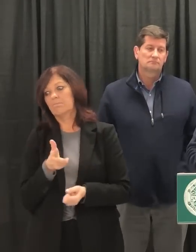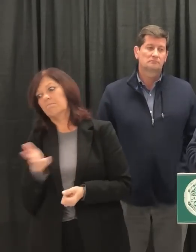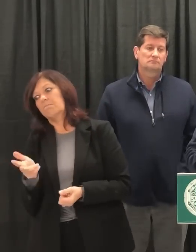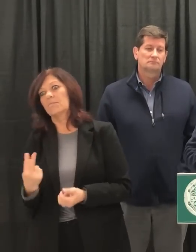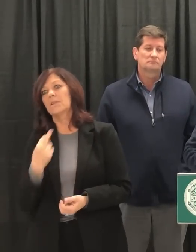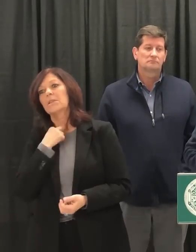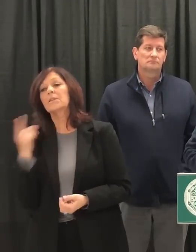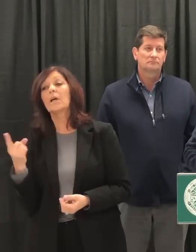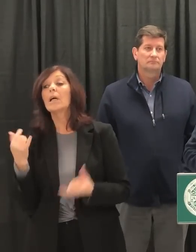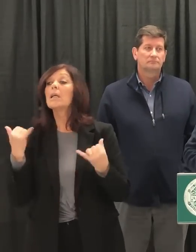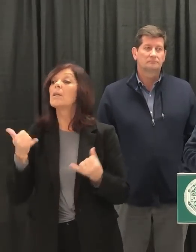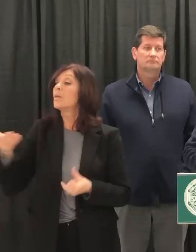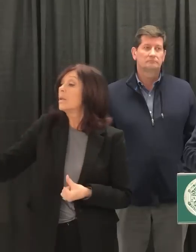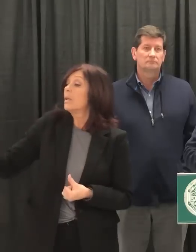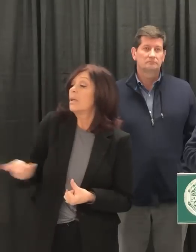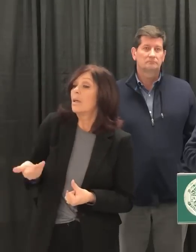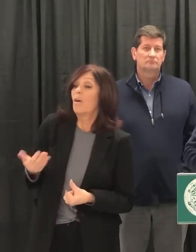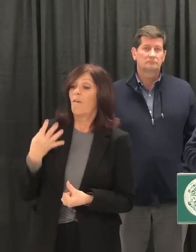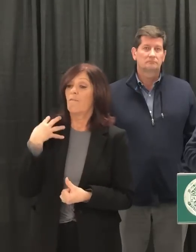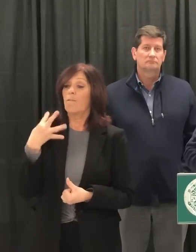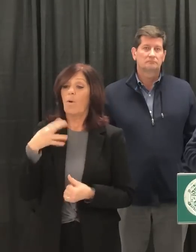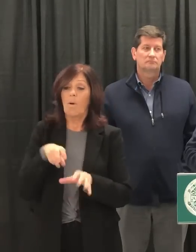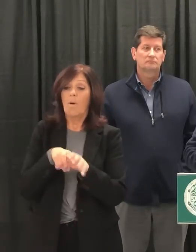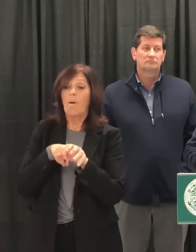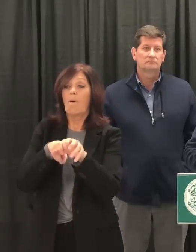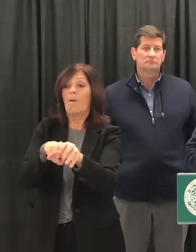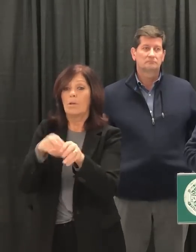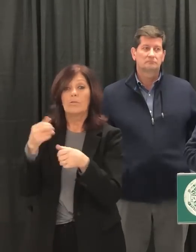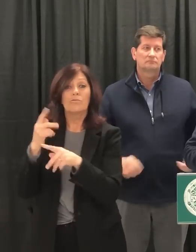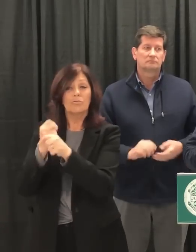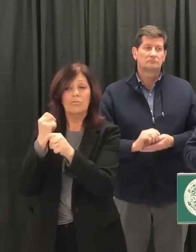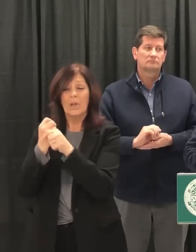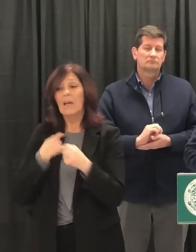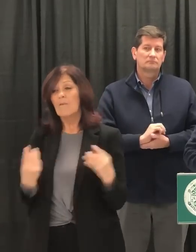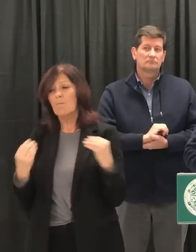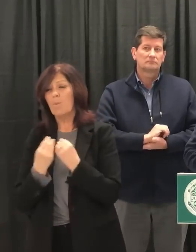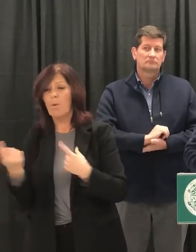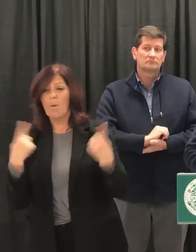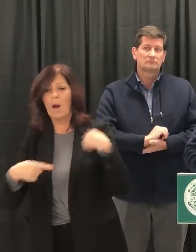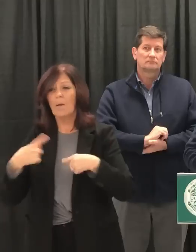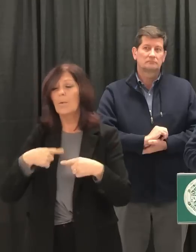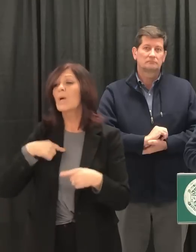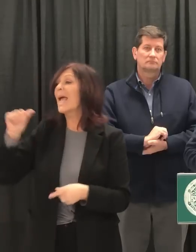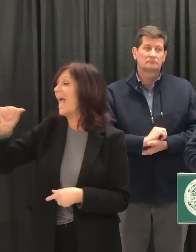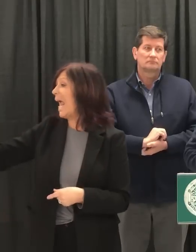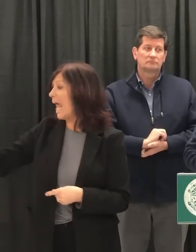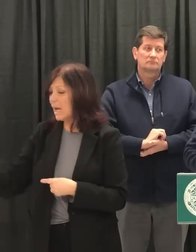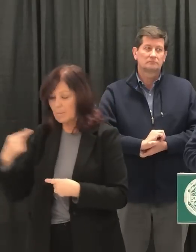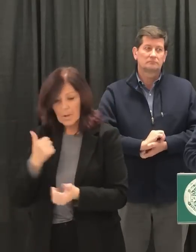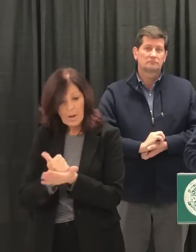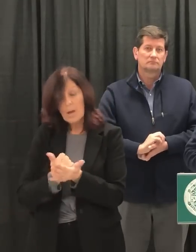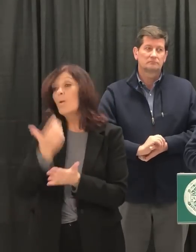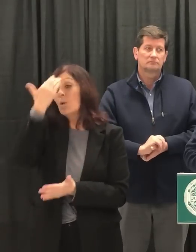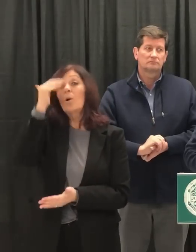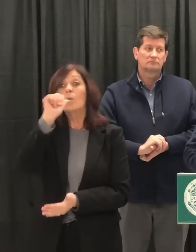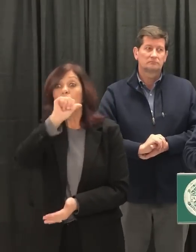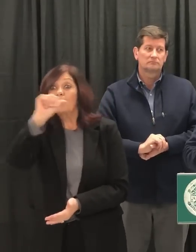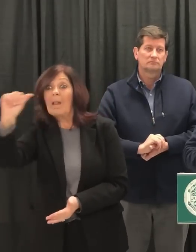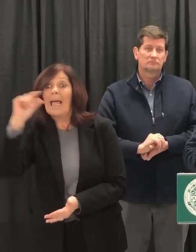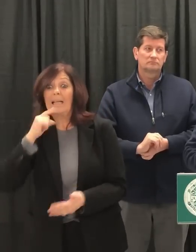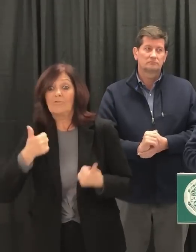county's just contracted with 4 tow trucks. We have a lot more coming on. We're in communications with AAA. We know that AAA is trying to get out